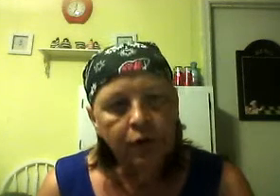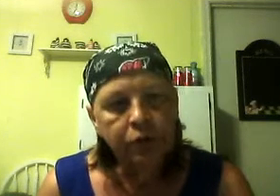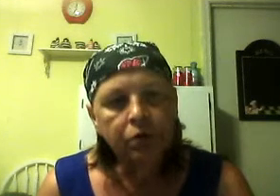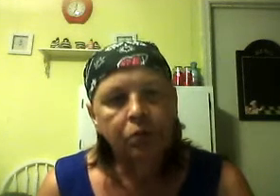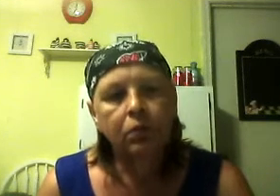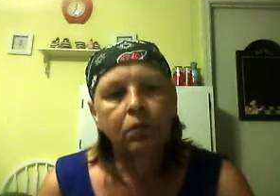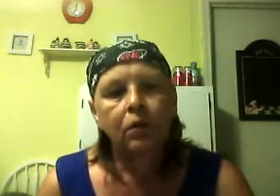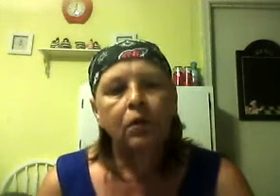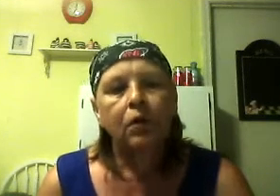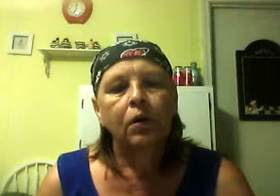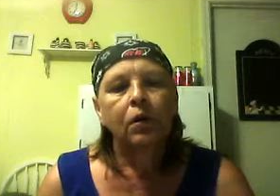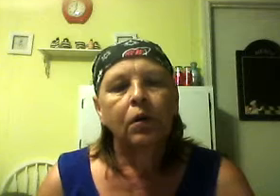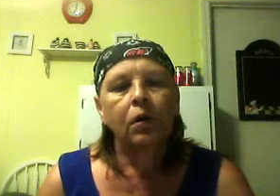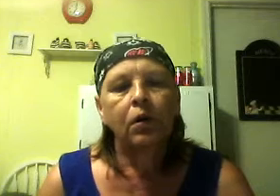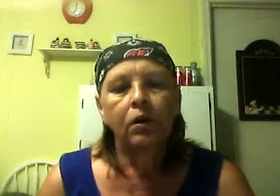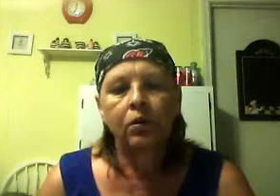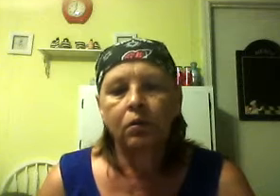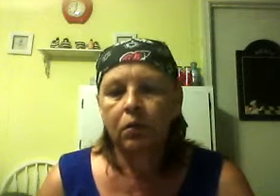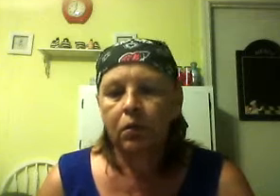time, and